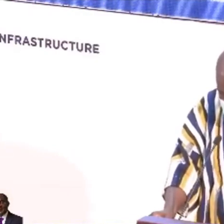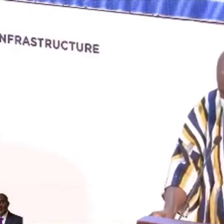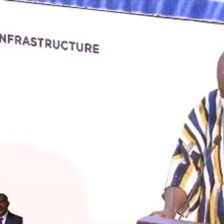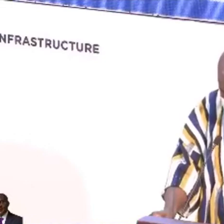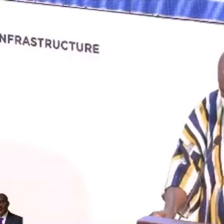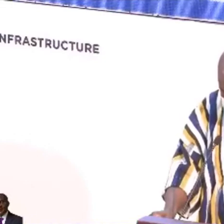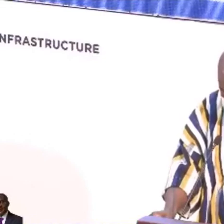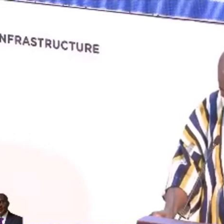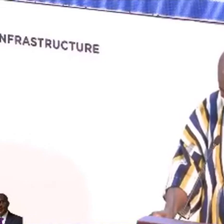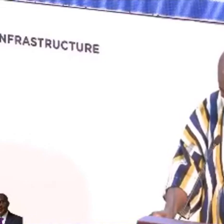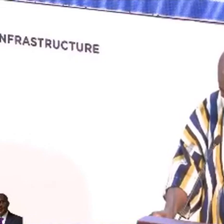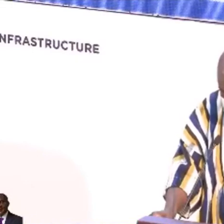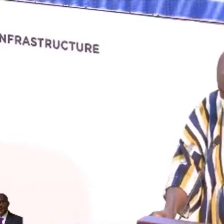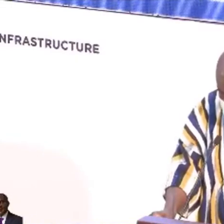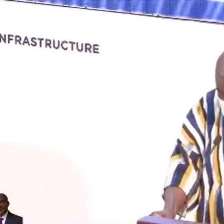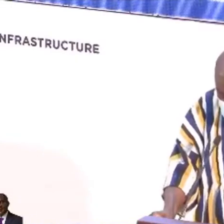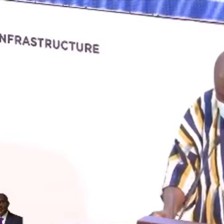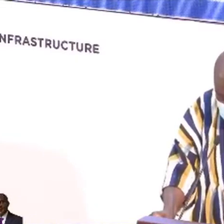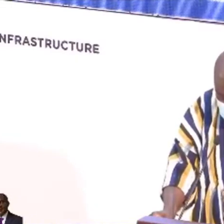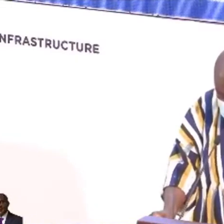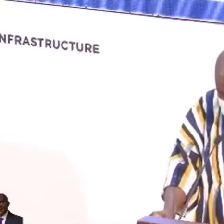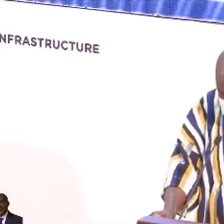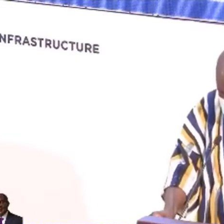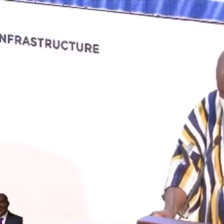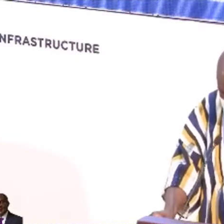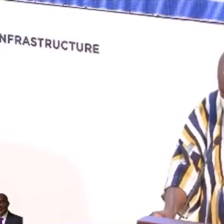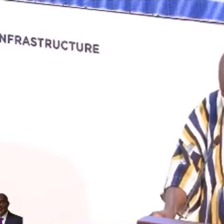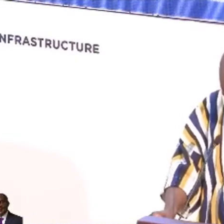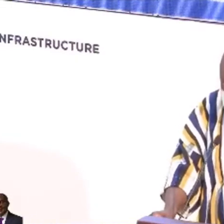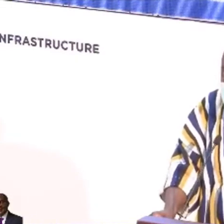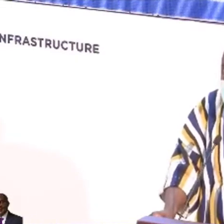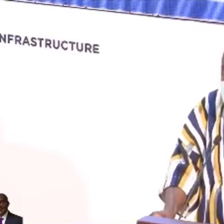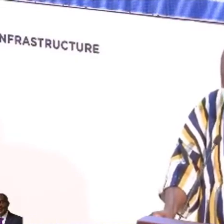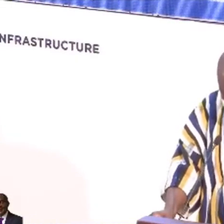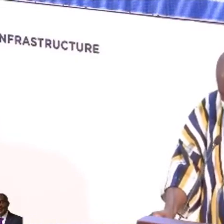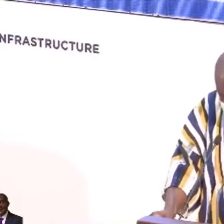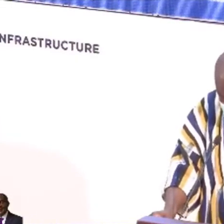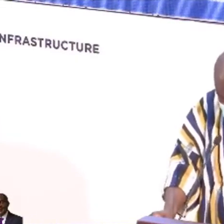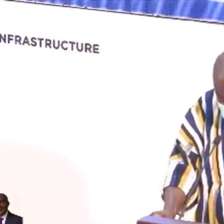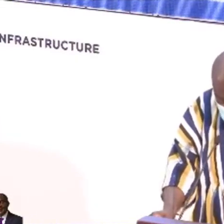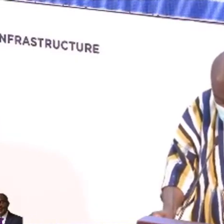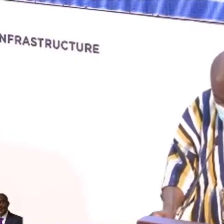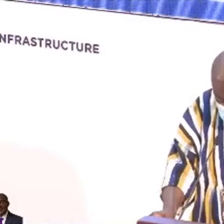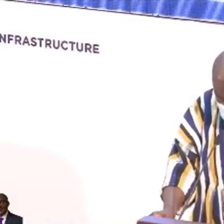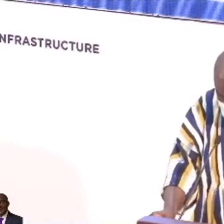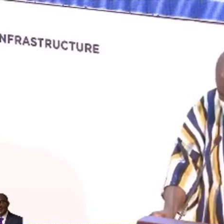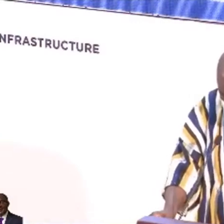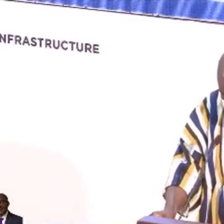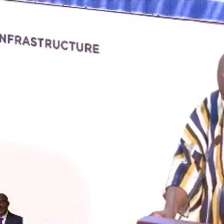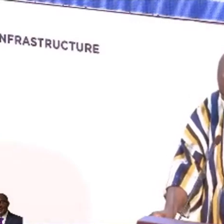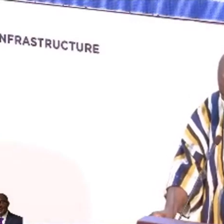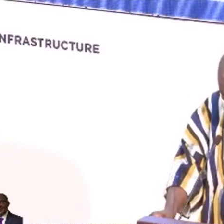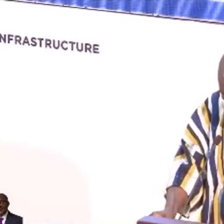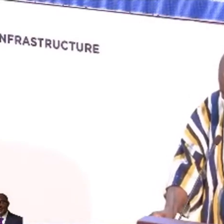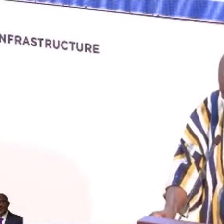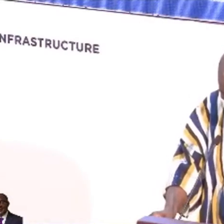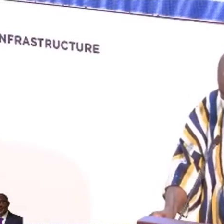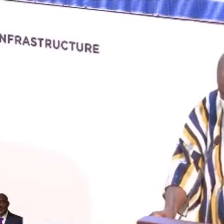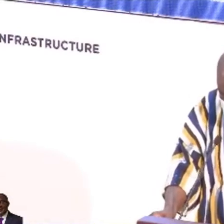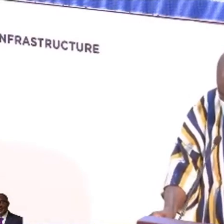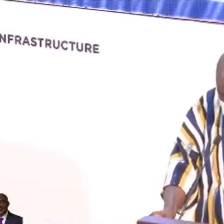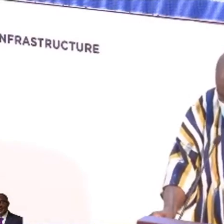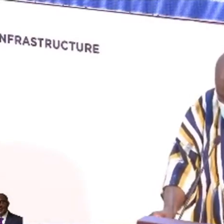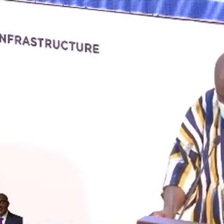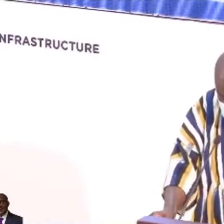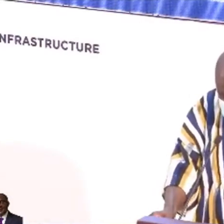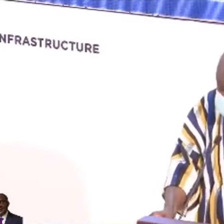the 8th Town Hall meeting and results fair organized by the Ministries of Information,